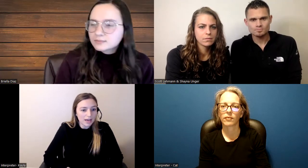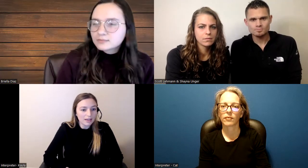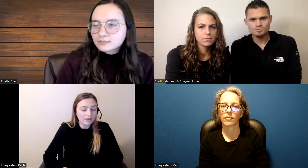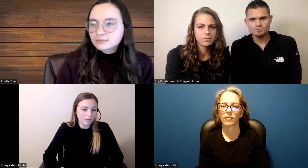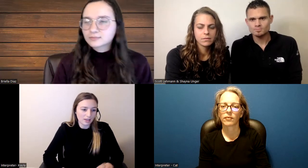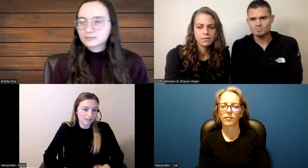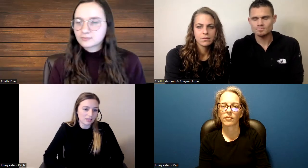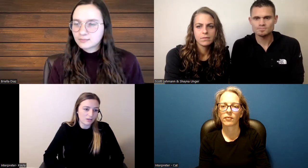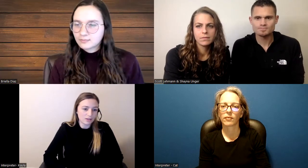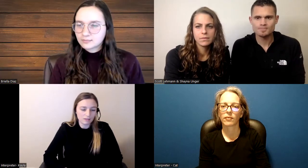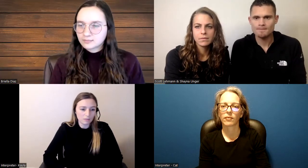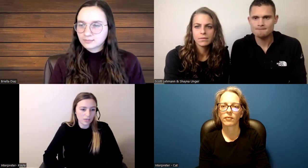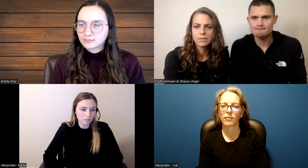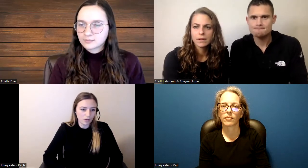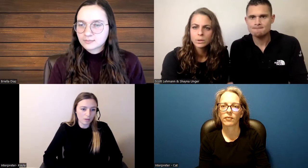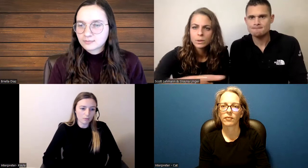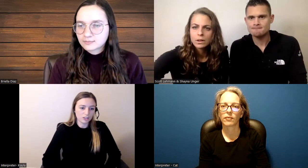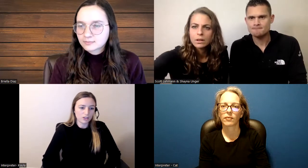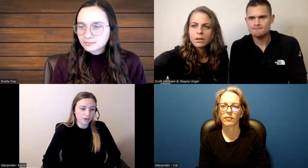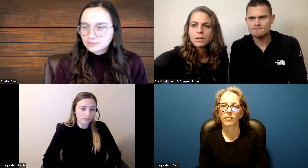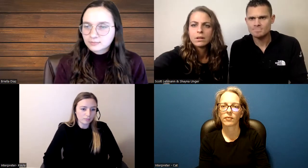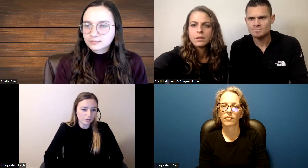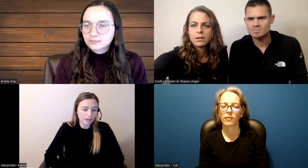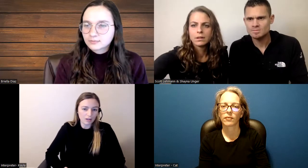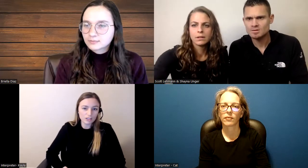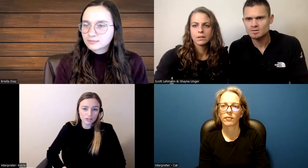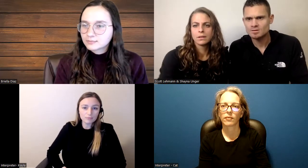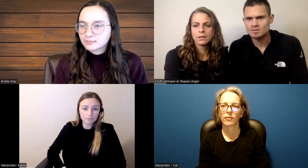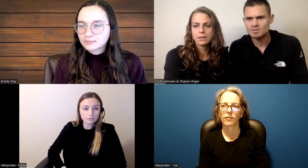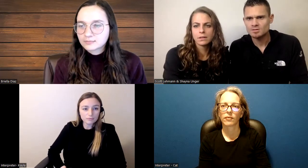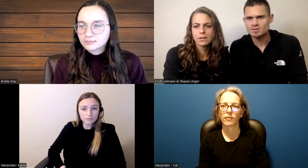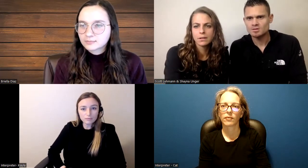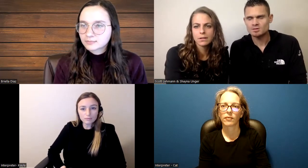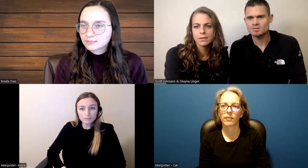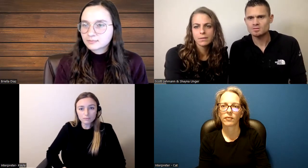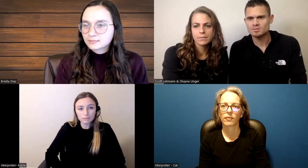use that. And that way I can see you and we can pull you up and make sure that you're acknowledged.